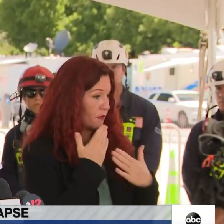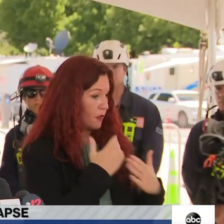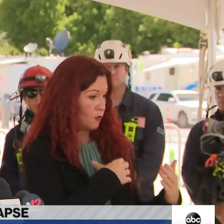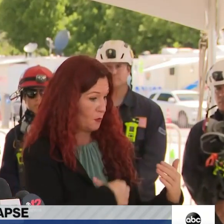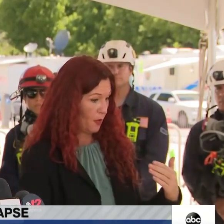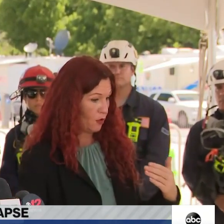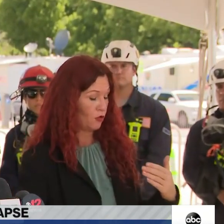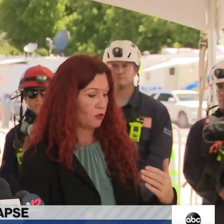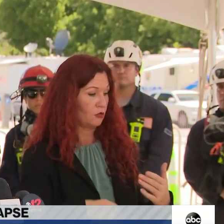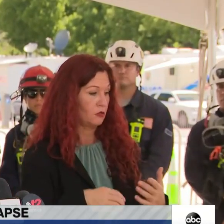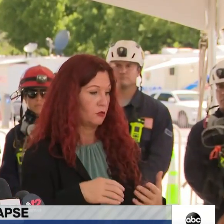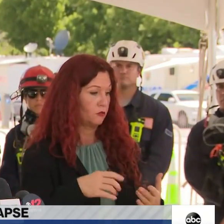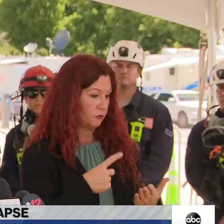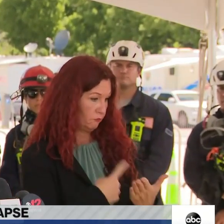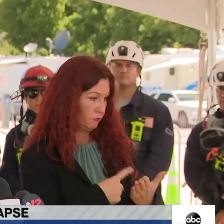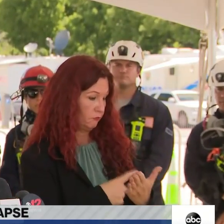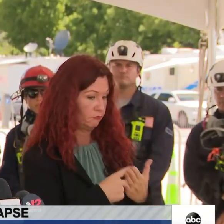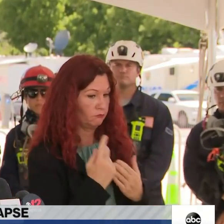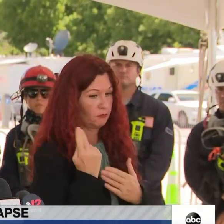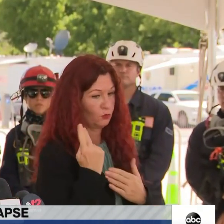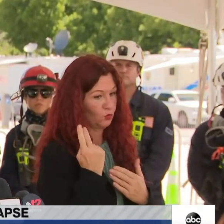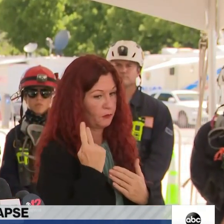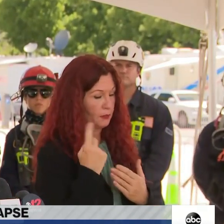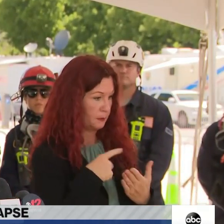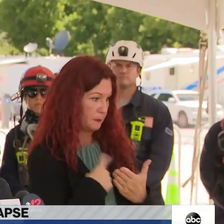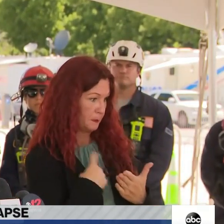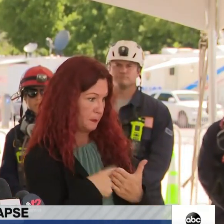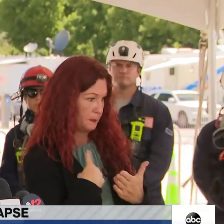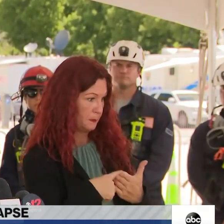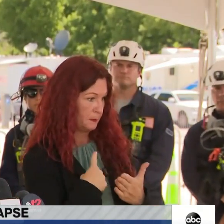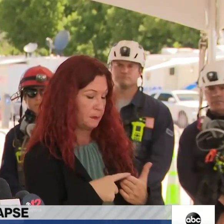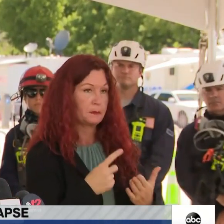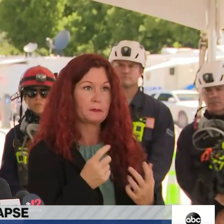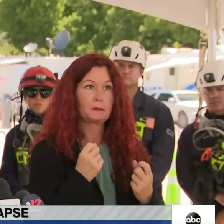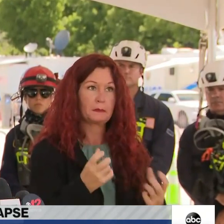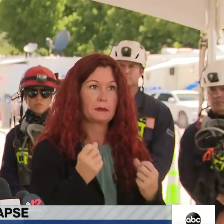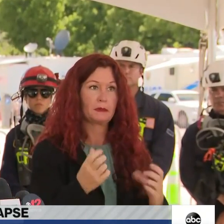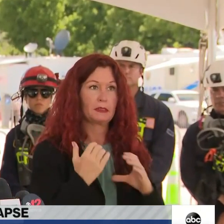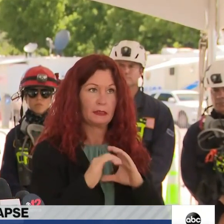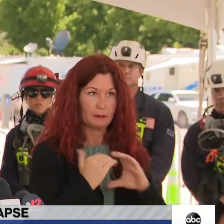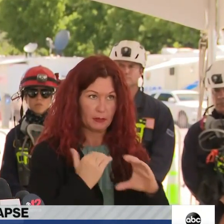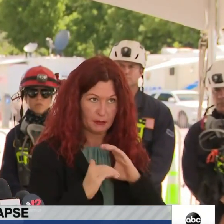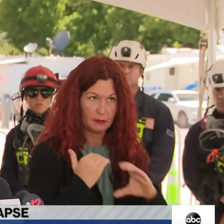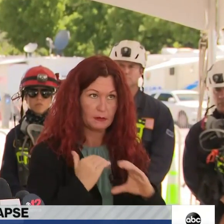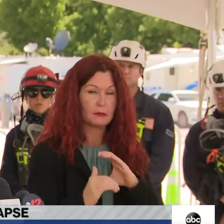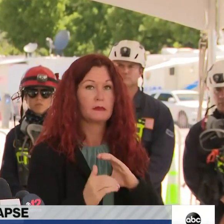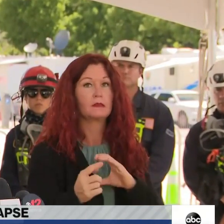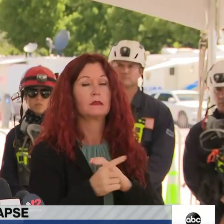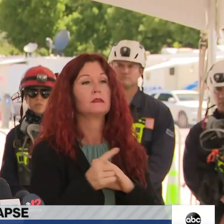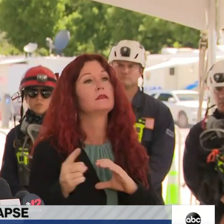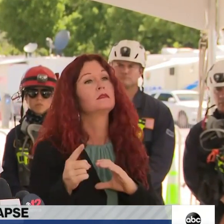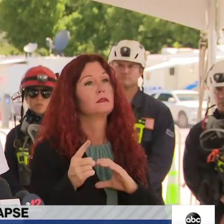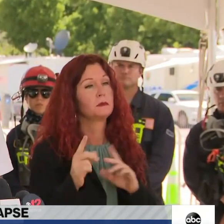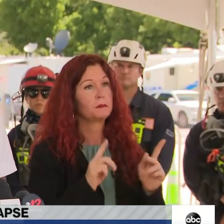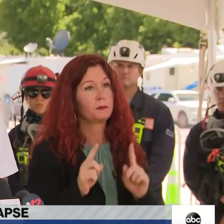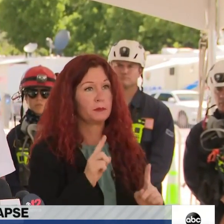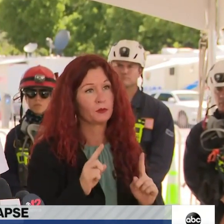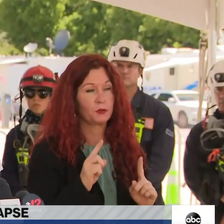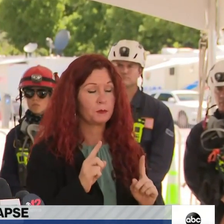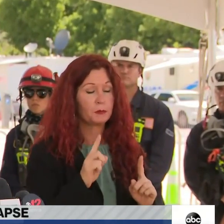the issue that I've talked to her about. And I know that she's received many emails about, and that is potential pets in the